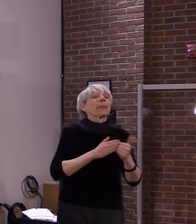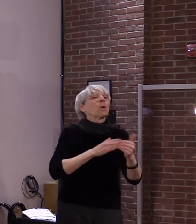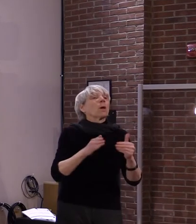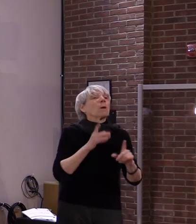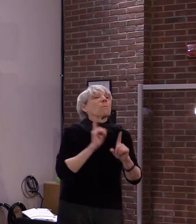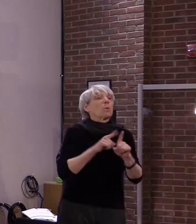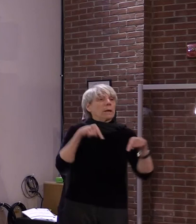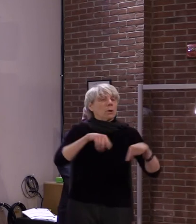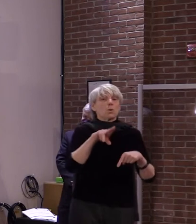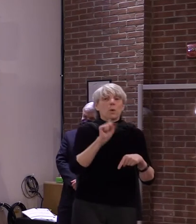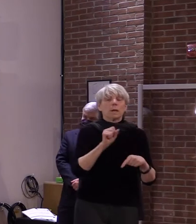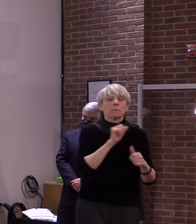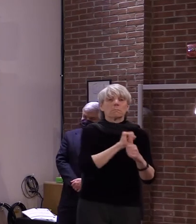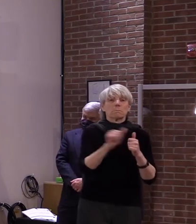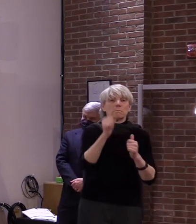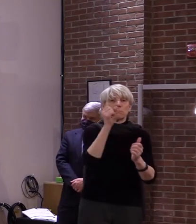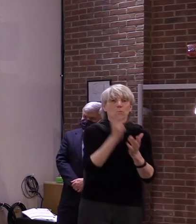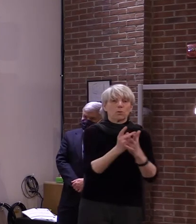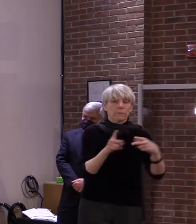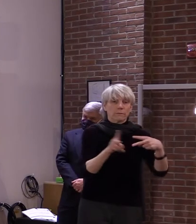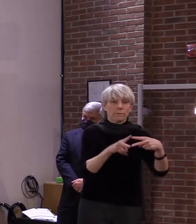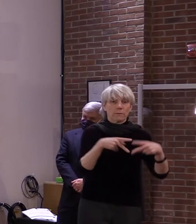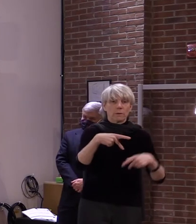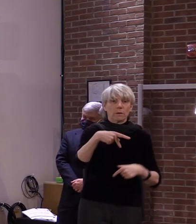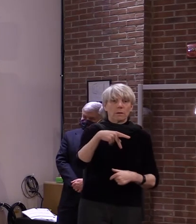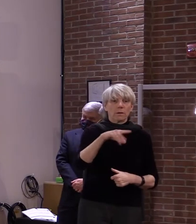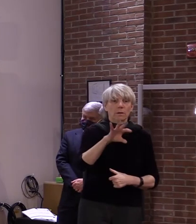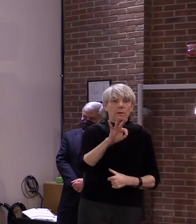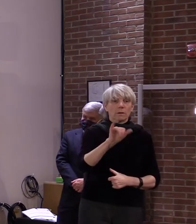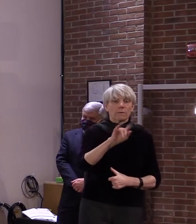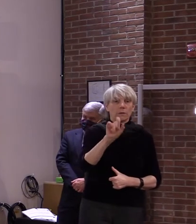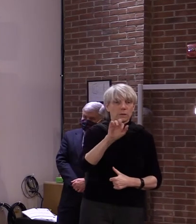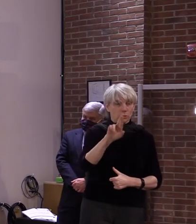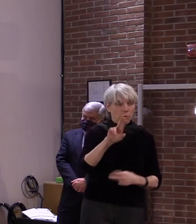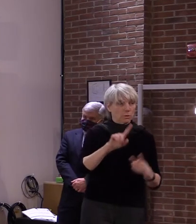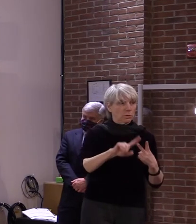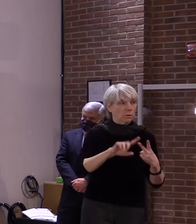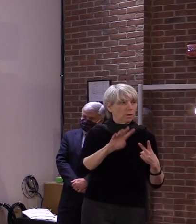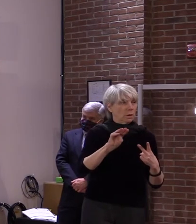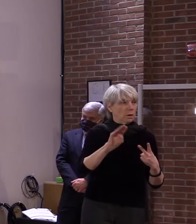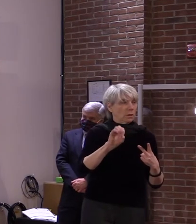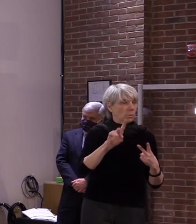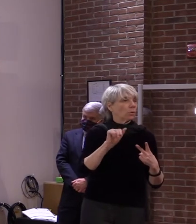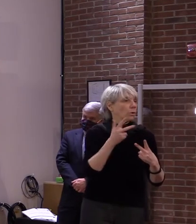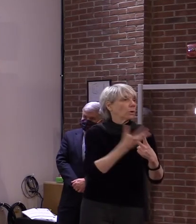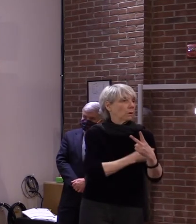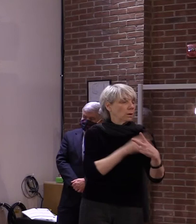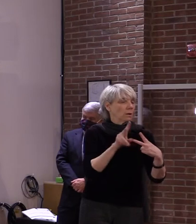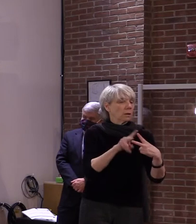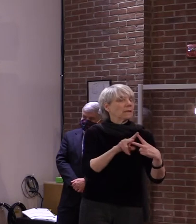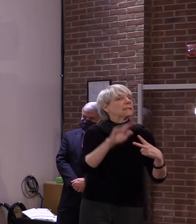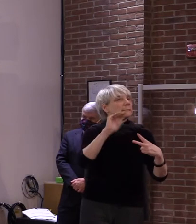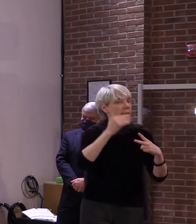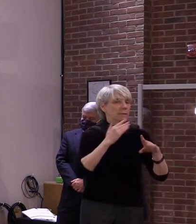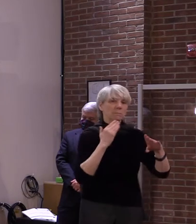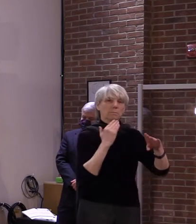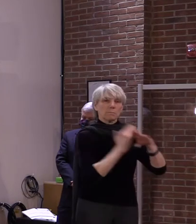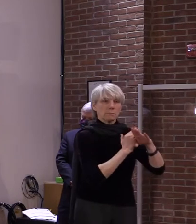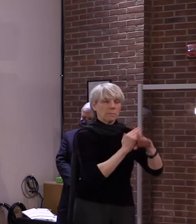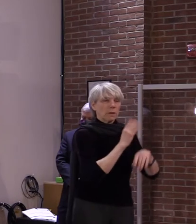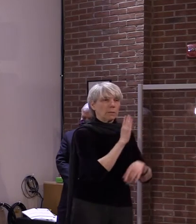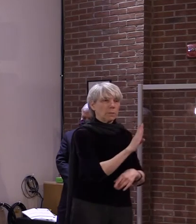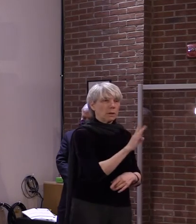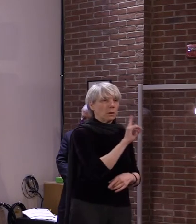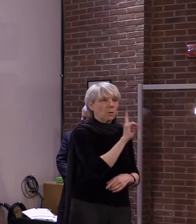vaccines in this country moderna and pfizer seem to be effective against the b117 variant